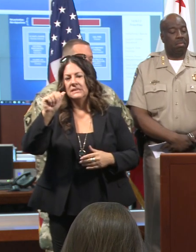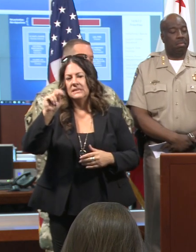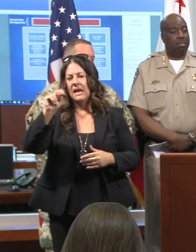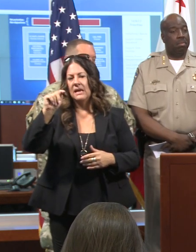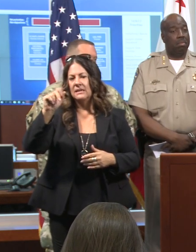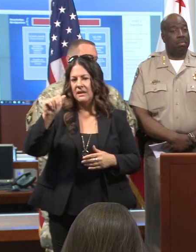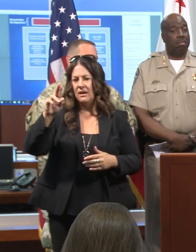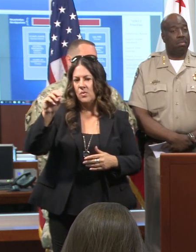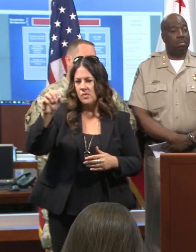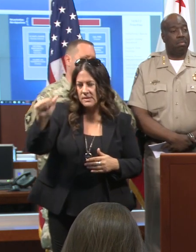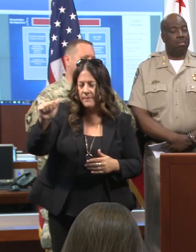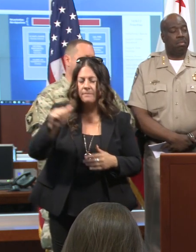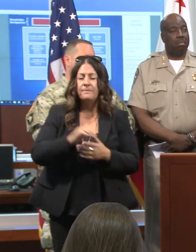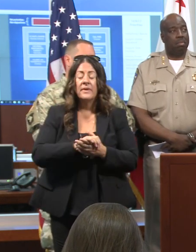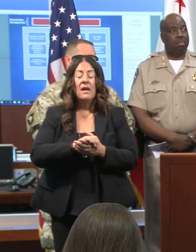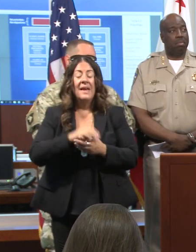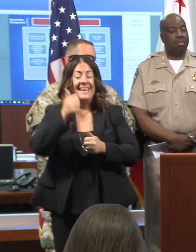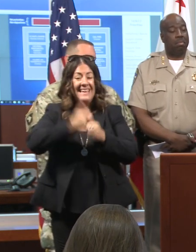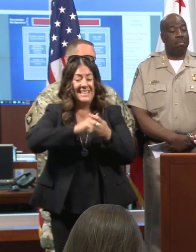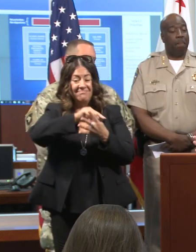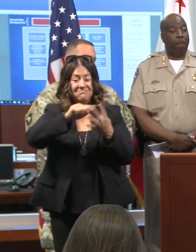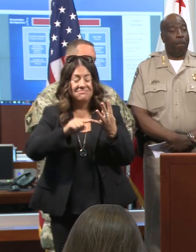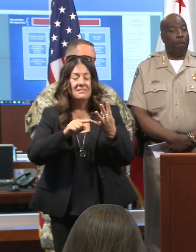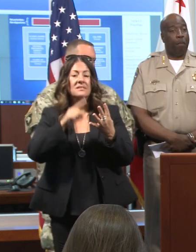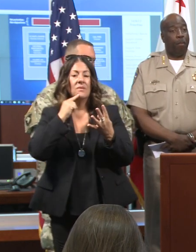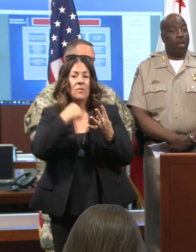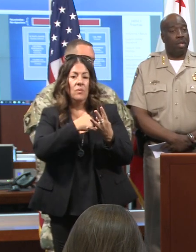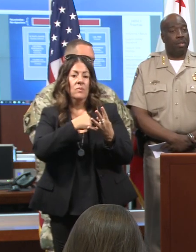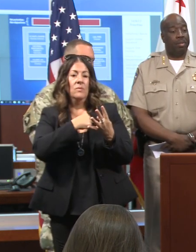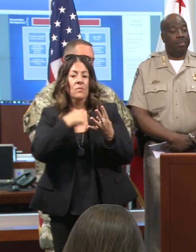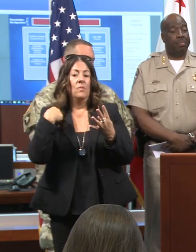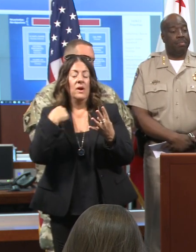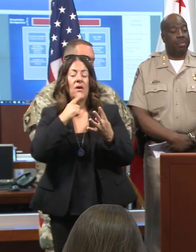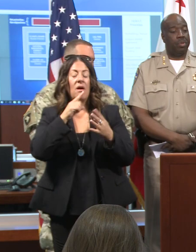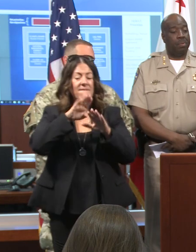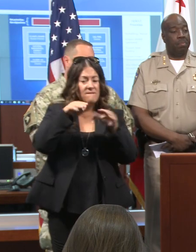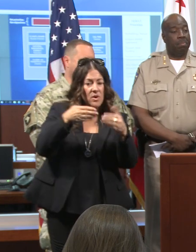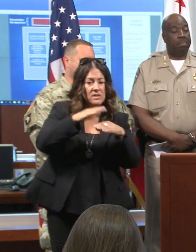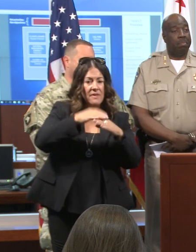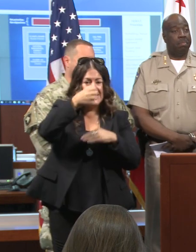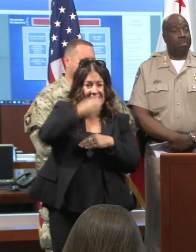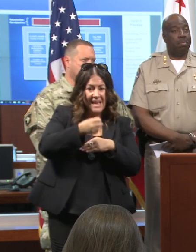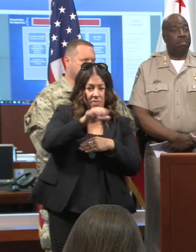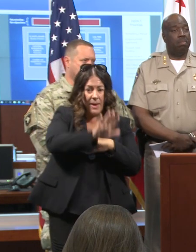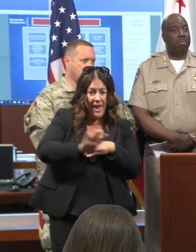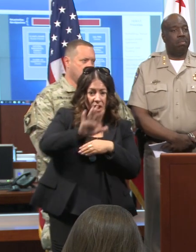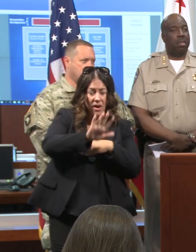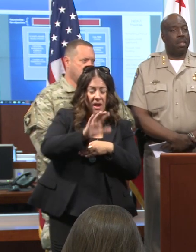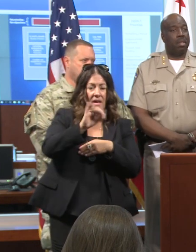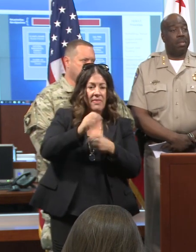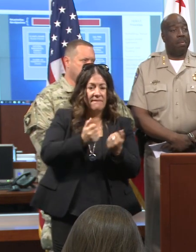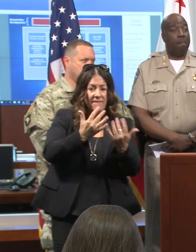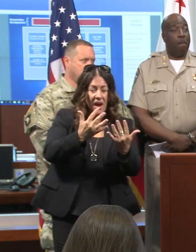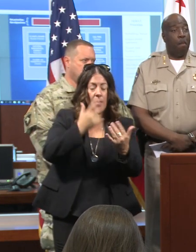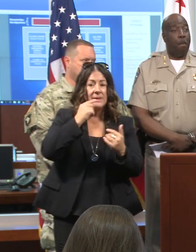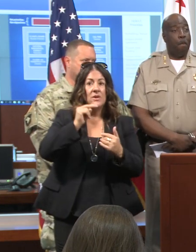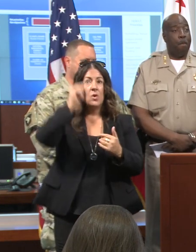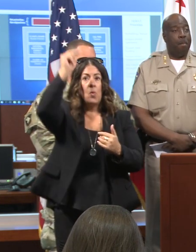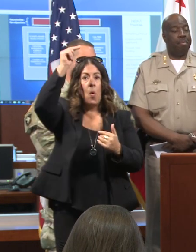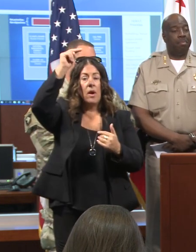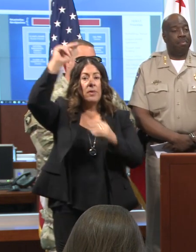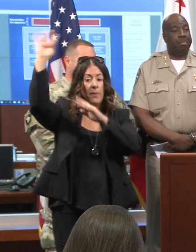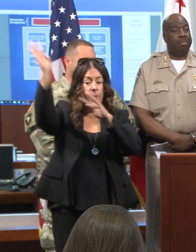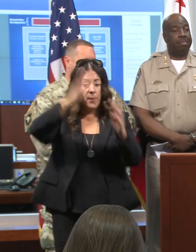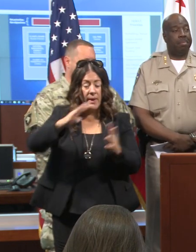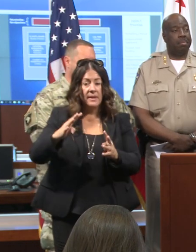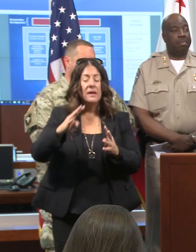of these efforts are really focusing on the southern ends of all of these fires, because if these north winds return, they will push these